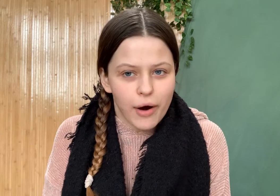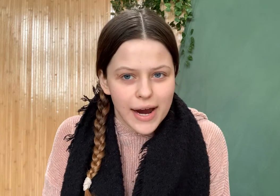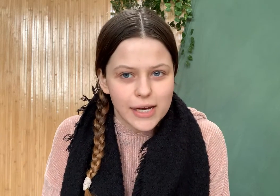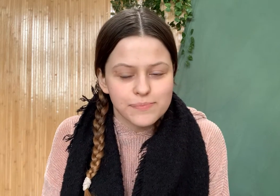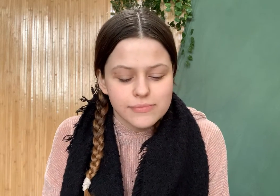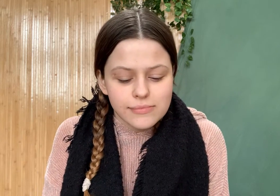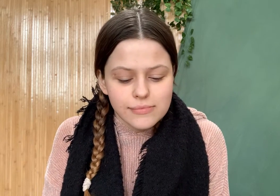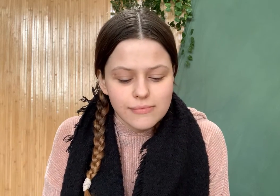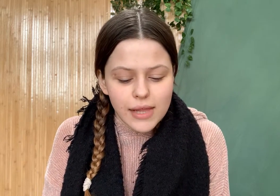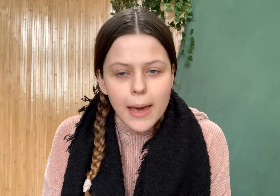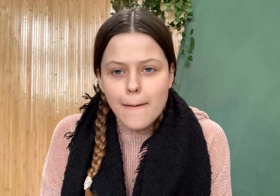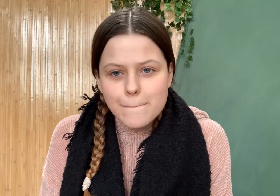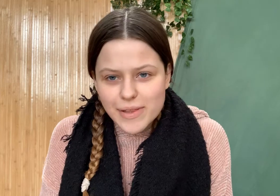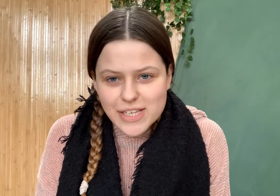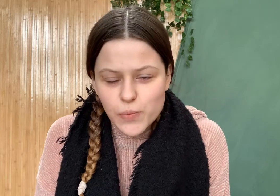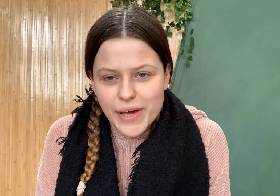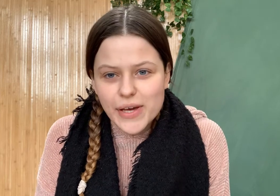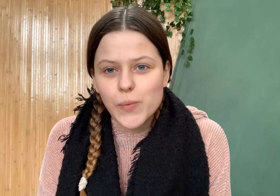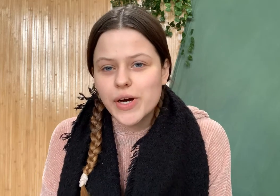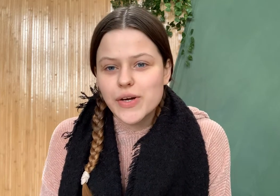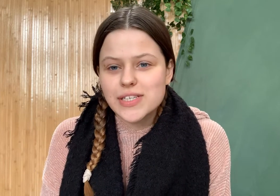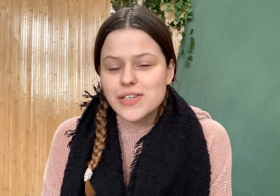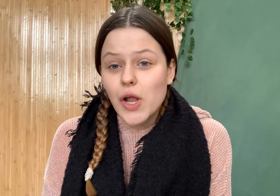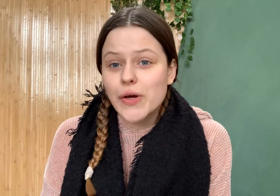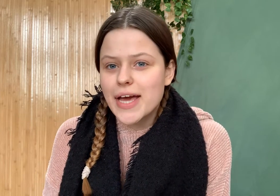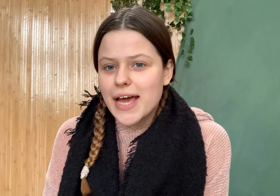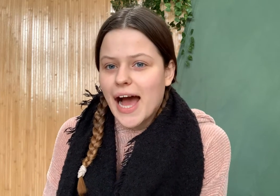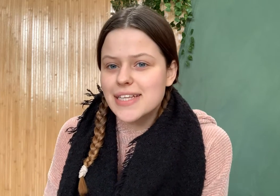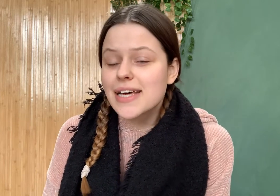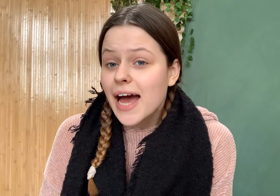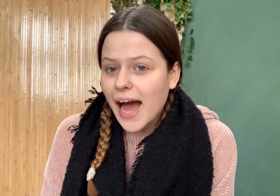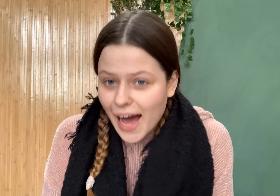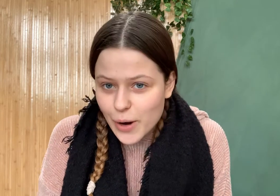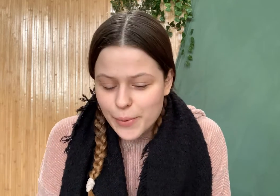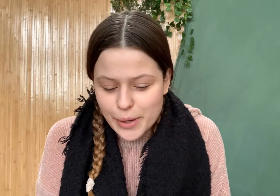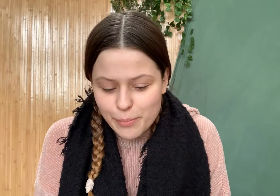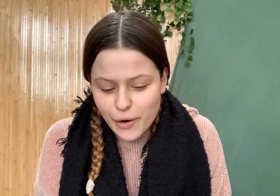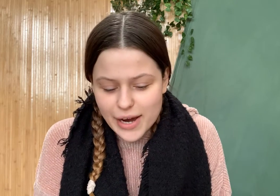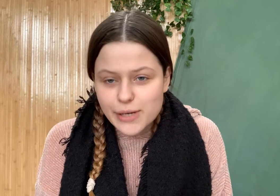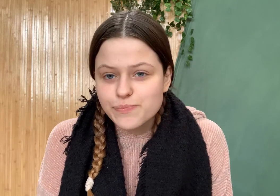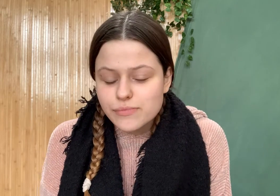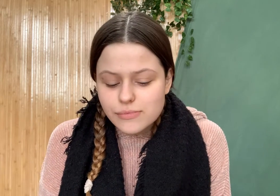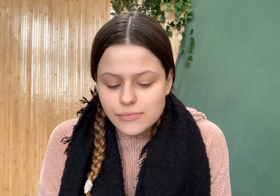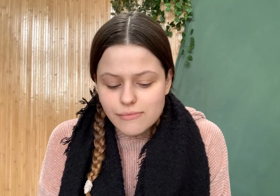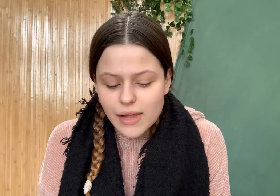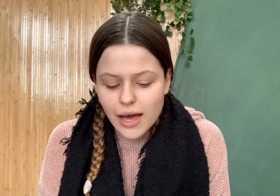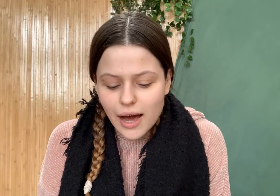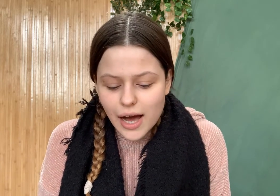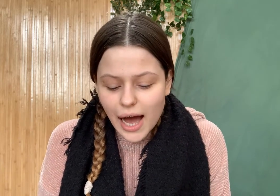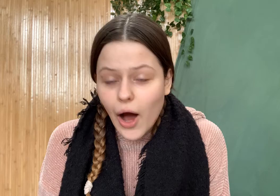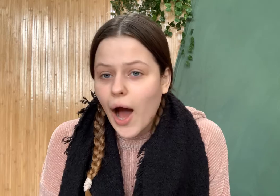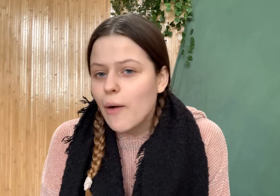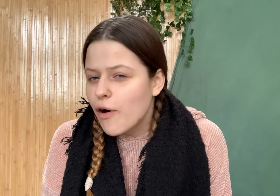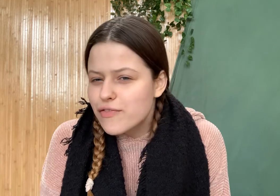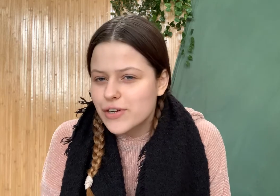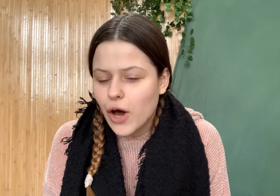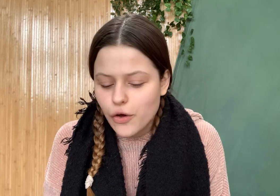pray? But this week we're going to start looking at how we can pray. How often are